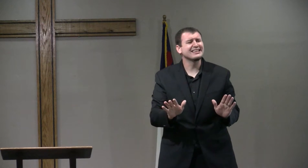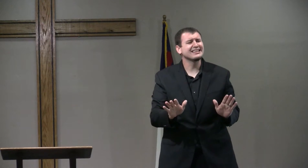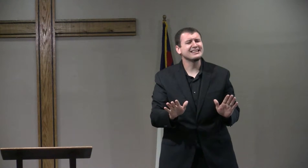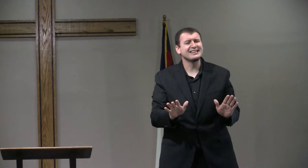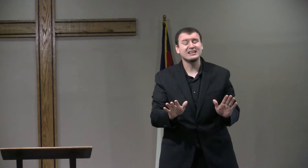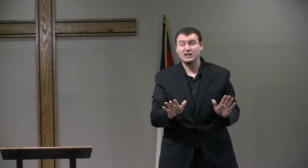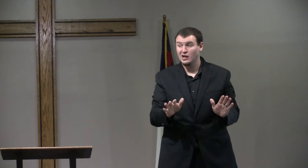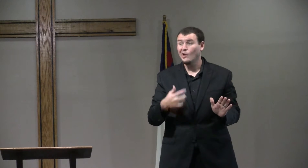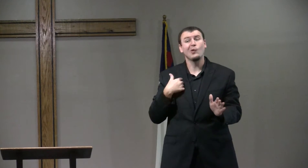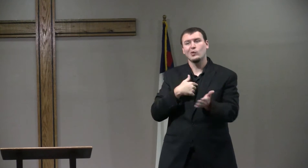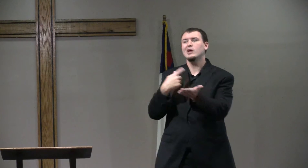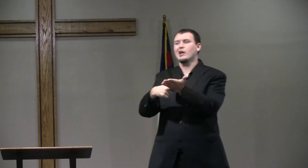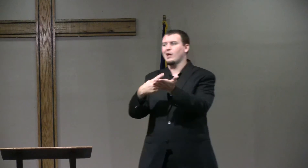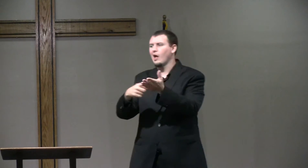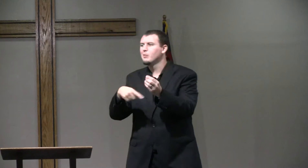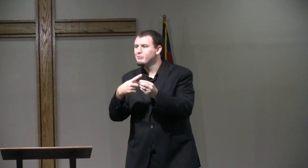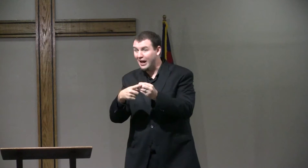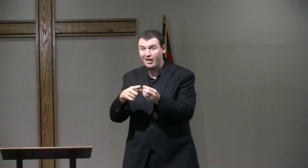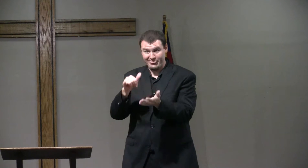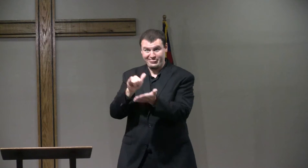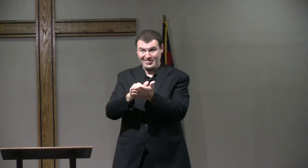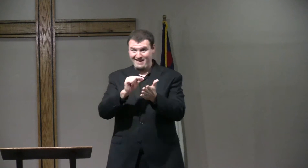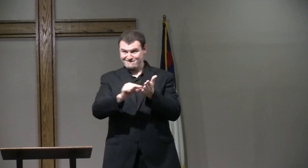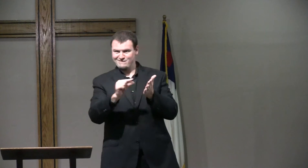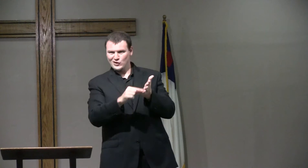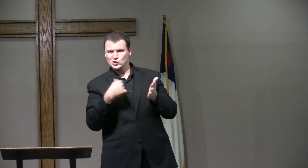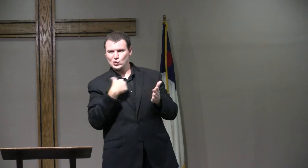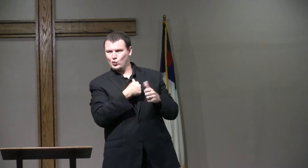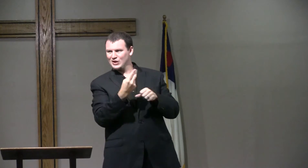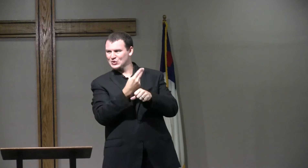Holy Ghost. Keep it clean.